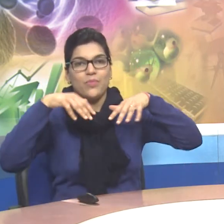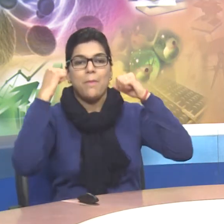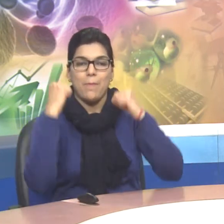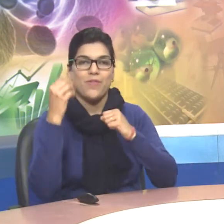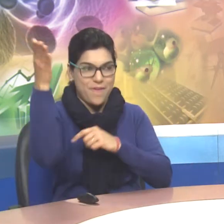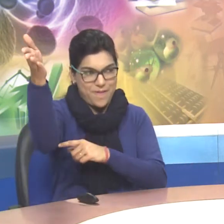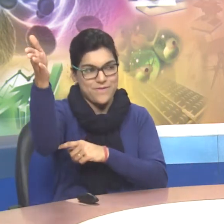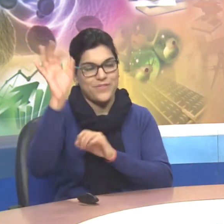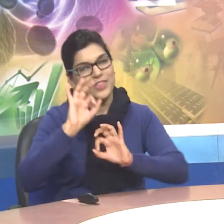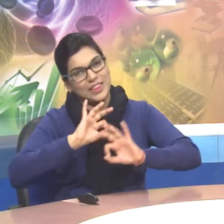in the front row,